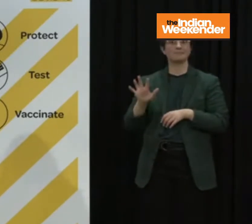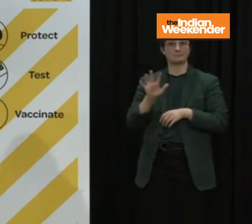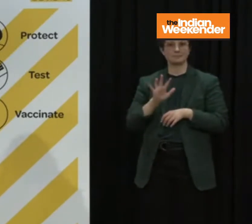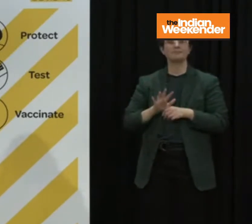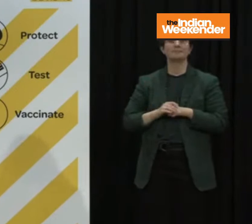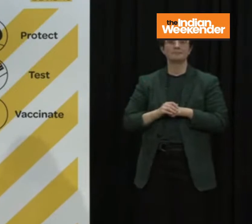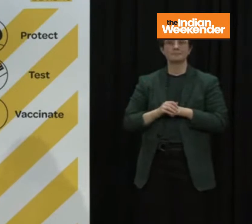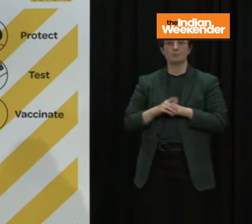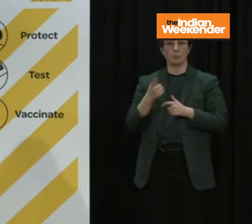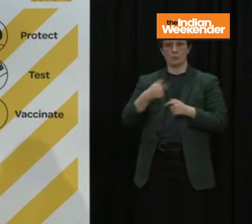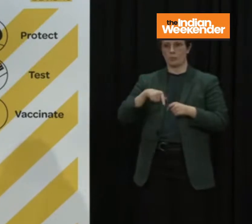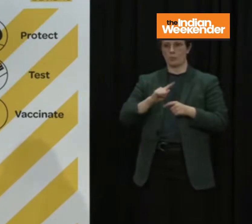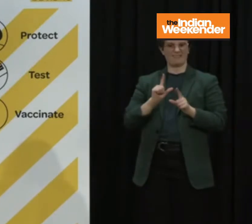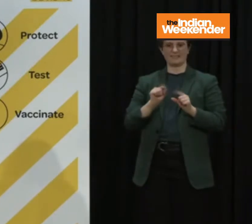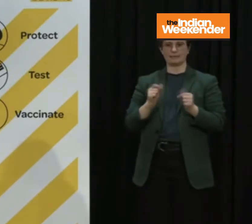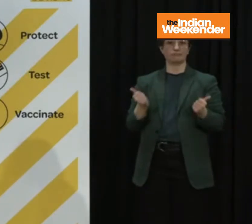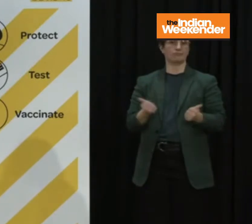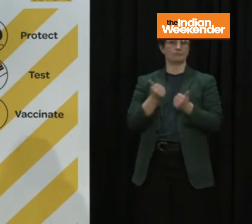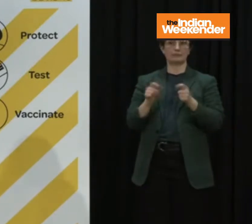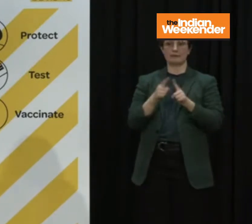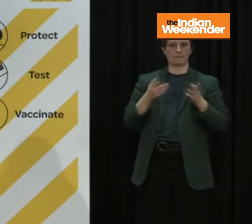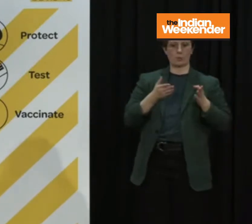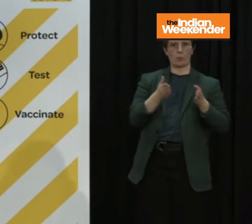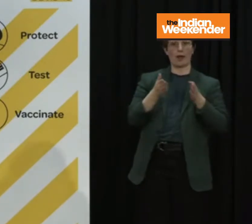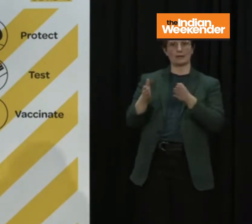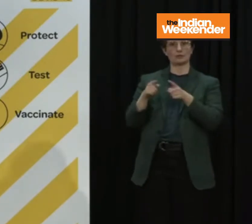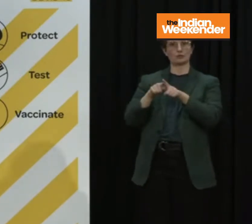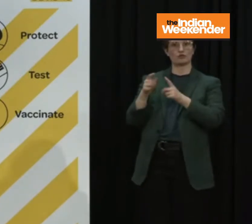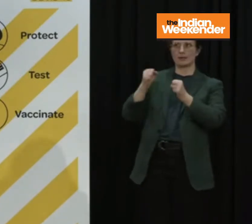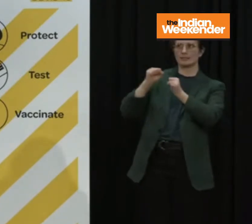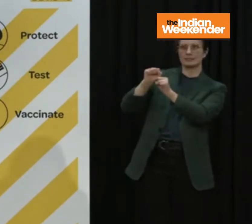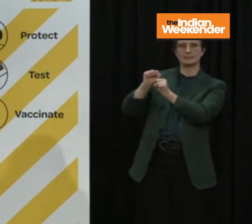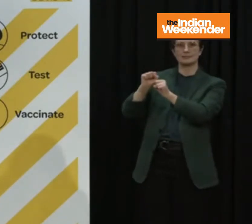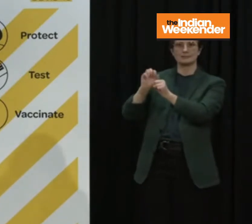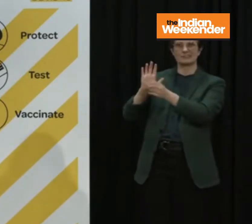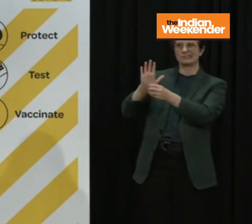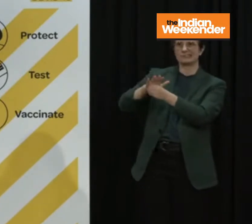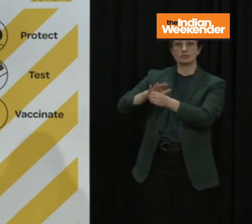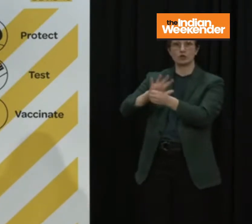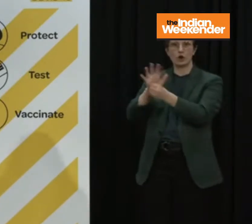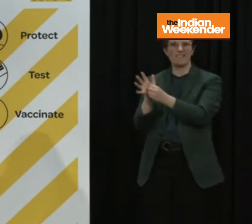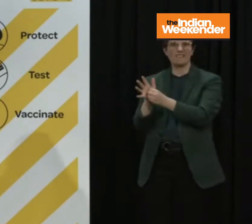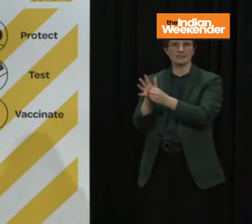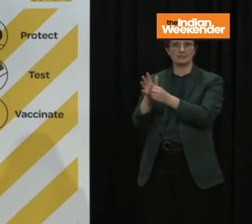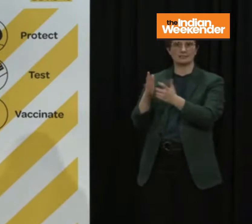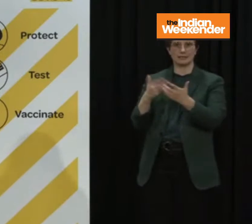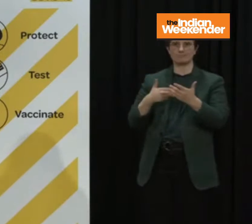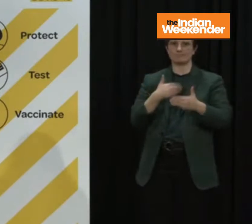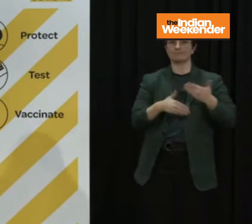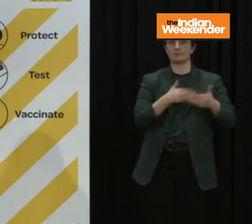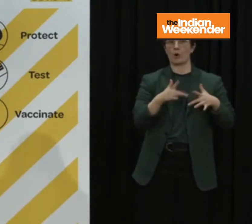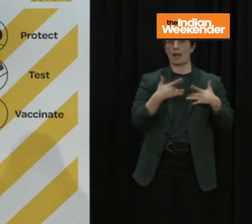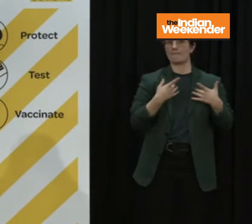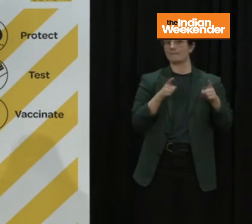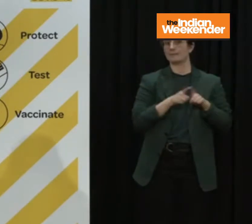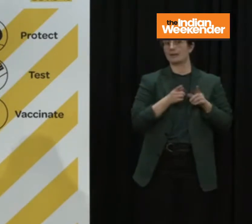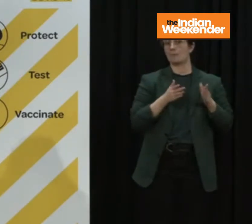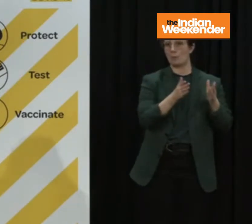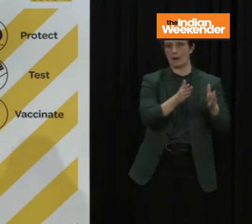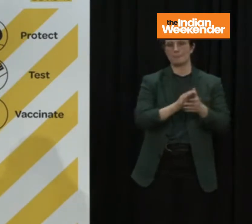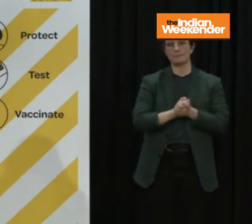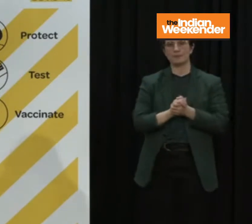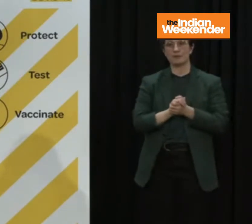protect lives and our way of life. Right from the beginning, testing, contact tracing and isolating have helped us to quickly find